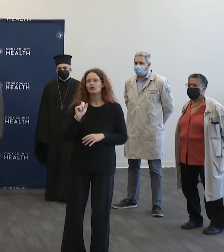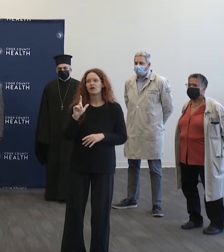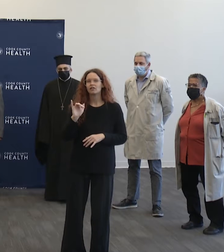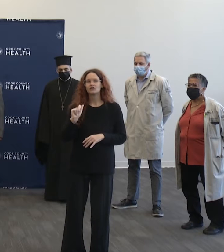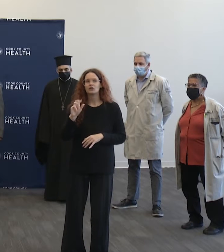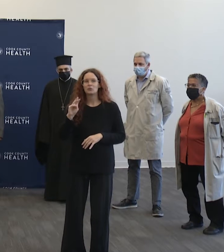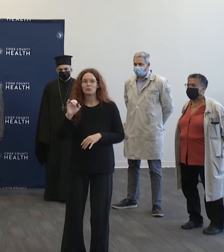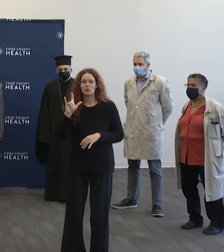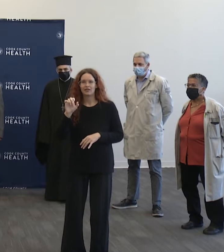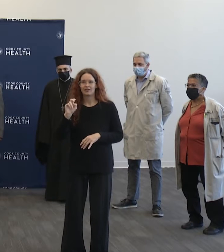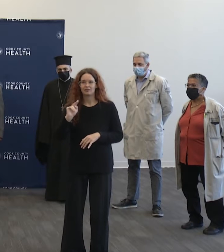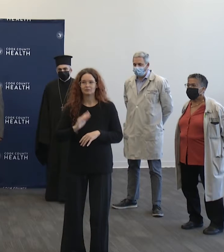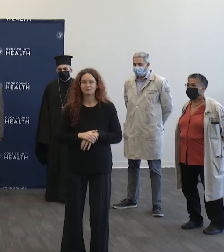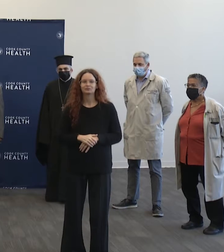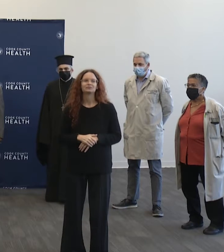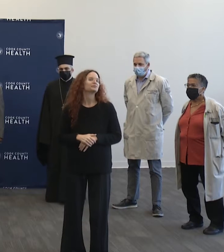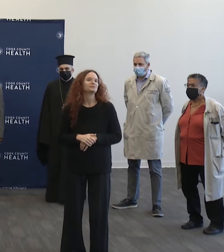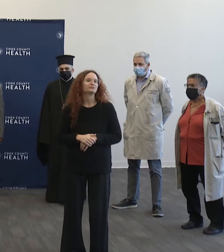today.